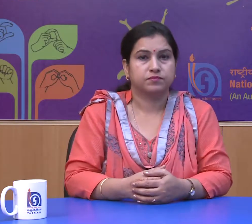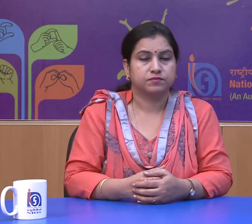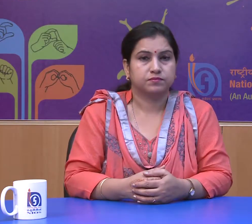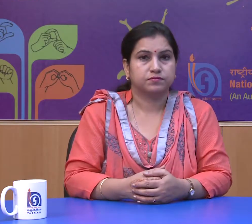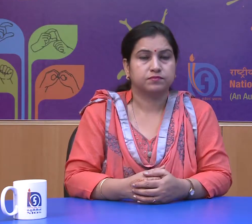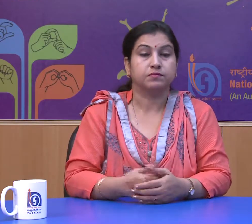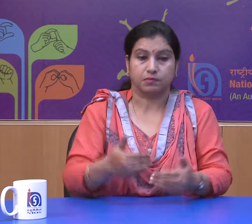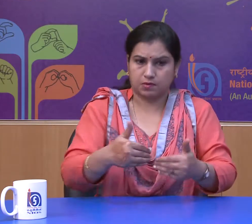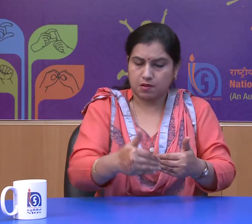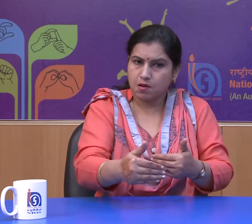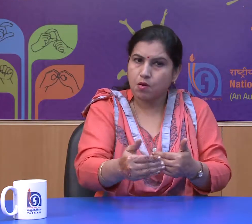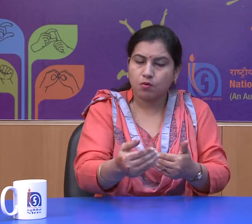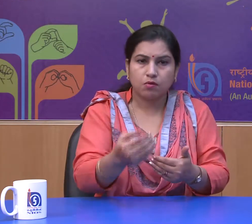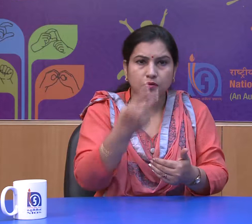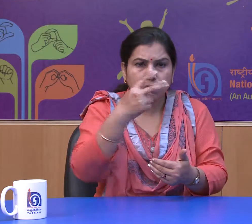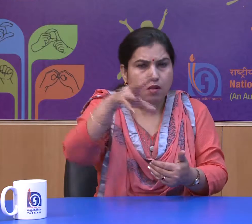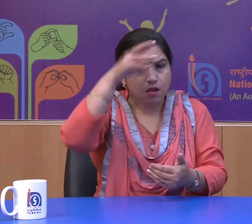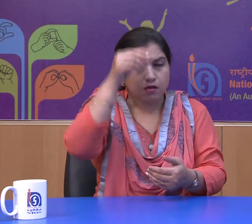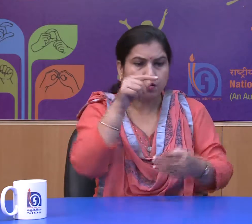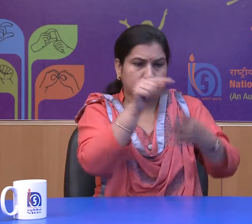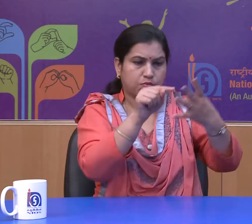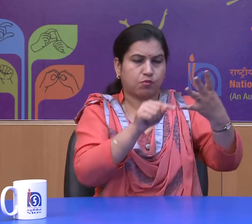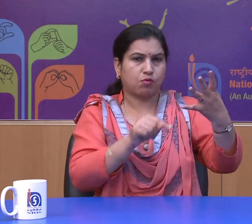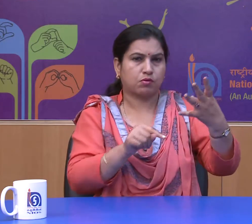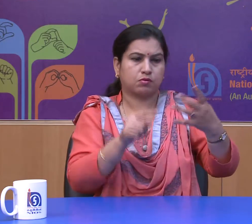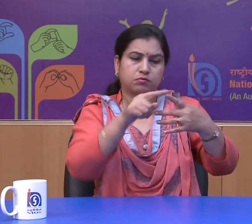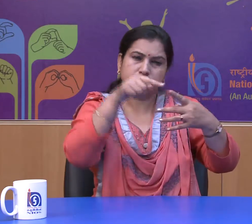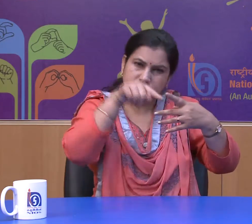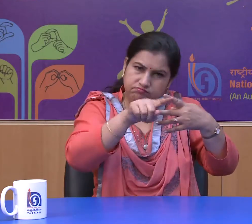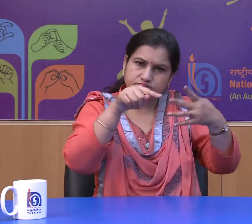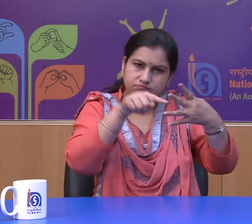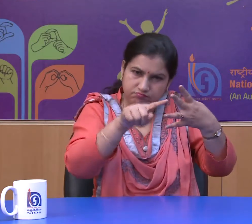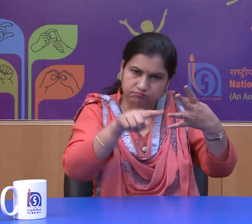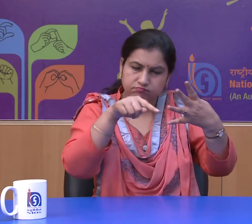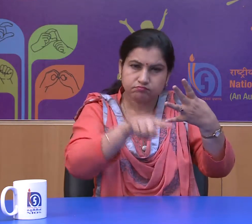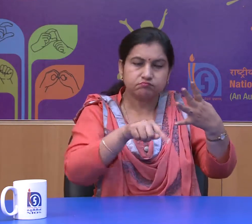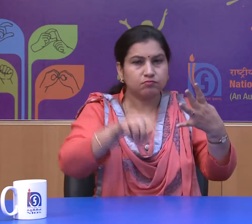Let us learn these 4 points one by one in more detail.